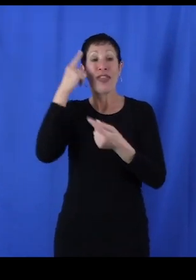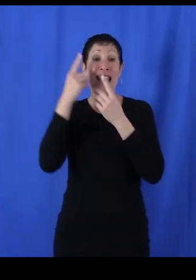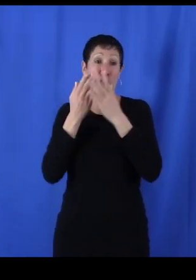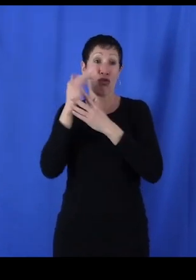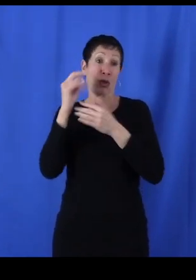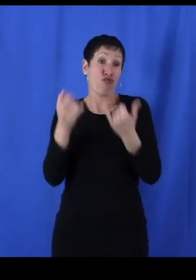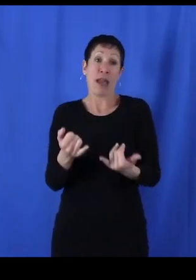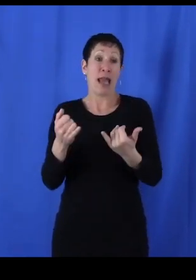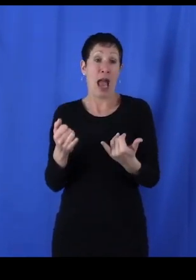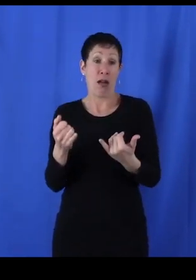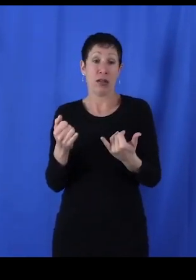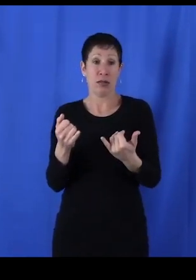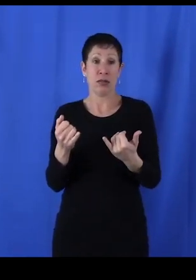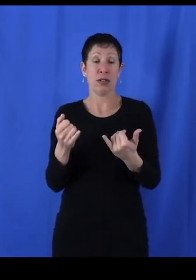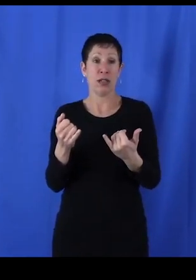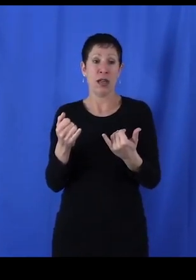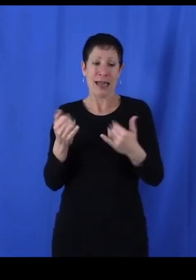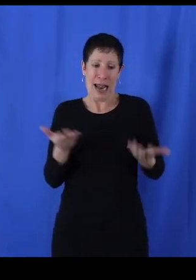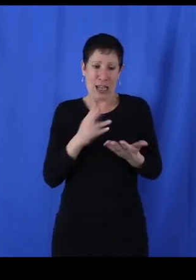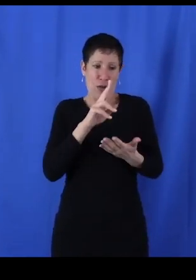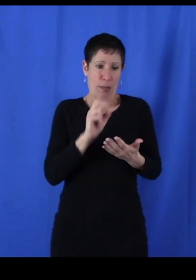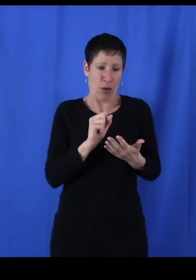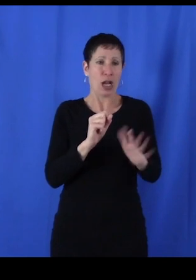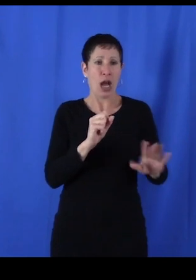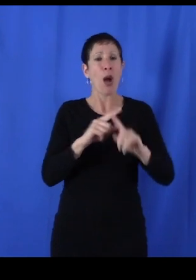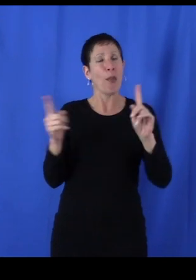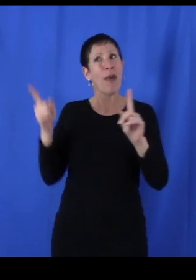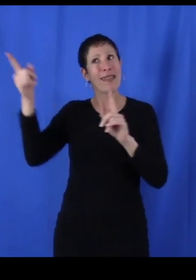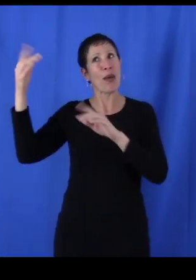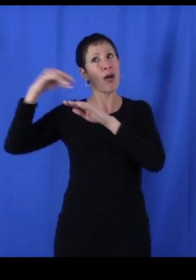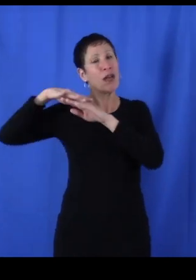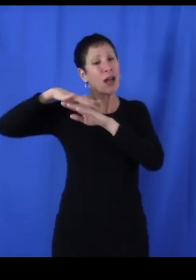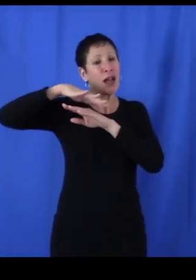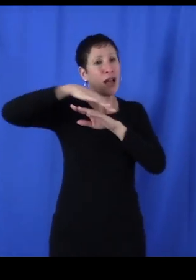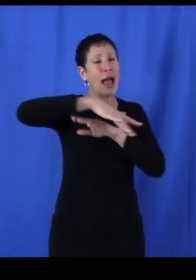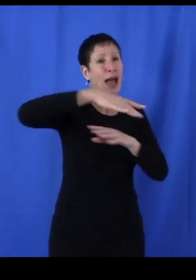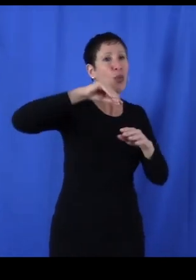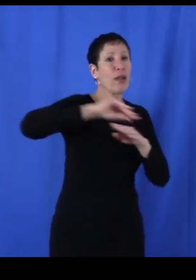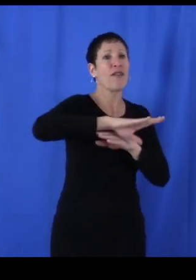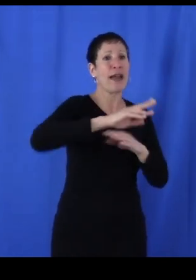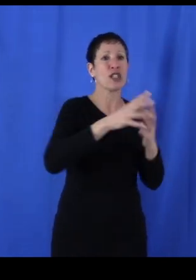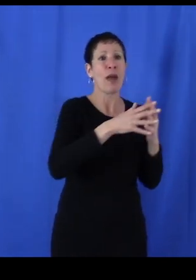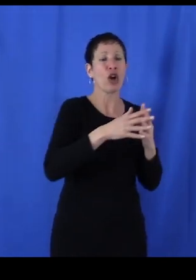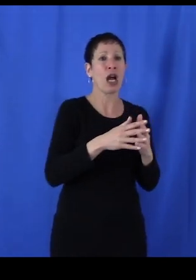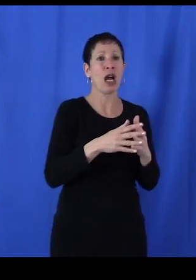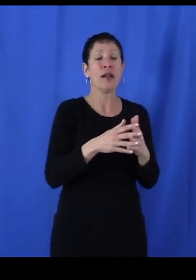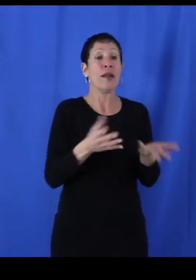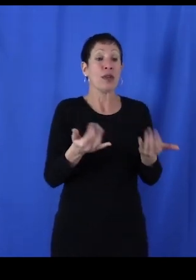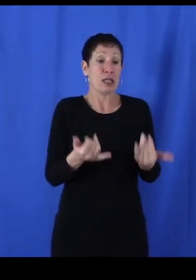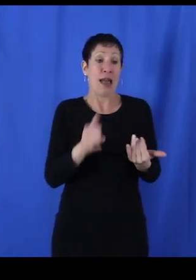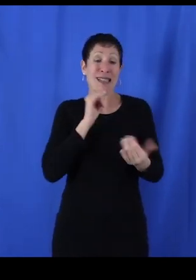now outside of America, but is tentacling into America because it's unclear where your